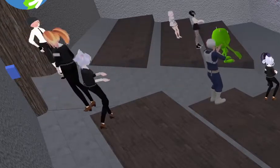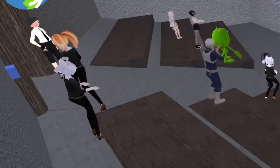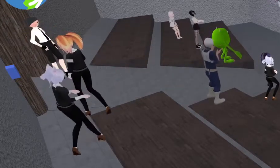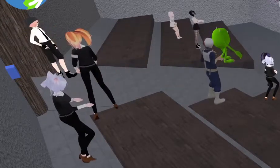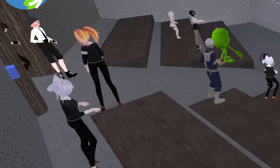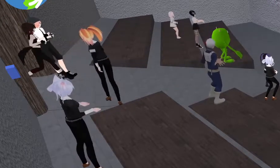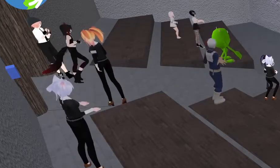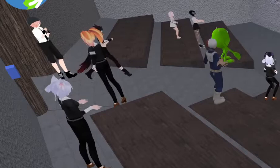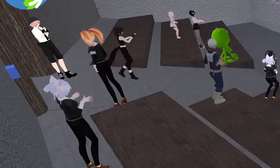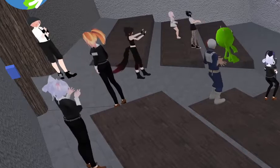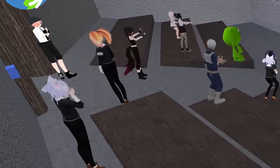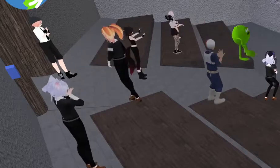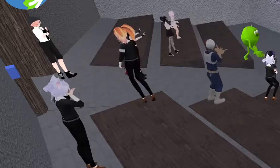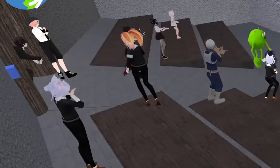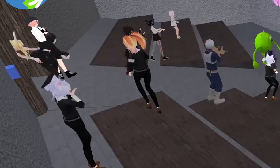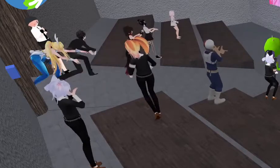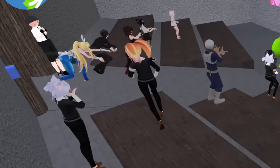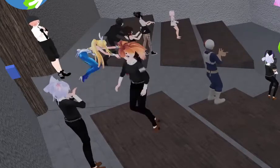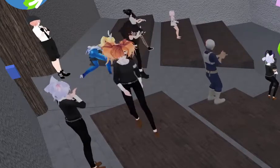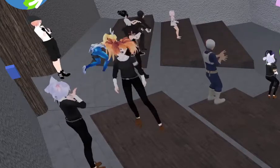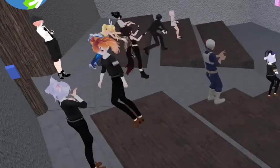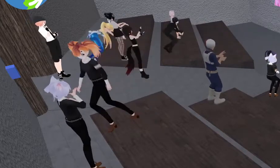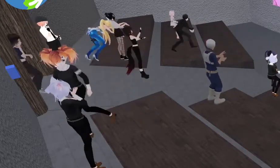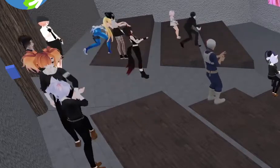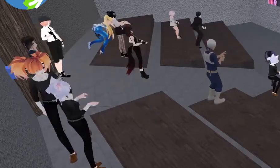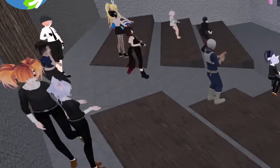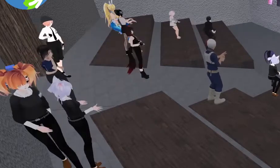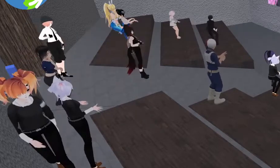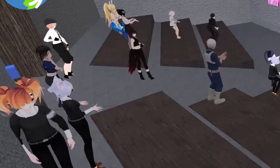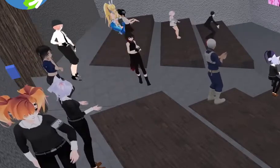Evade your eyes! Don't look! Evade your eyes! Which Jenny is the real one?